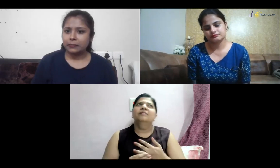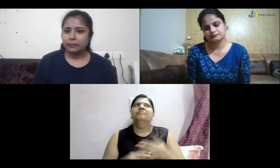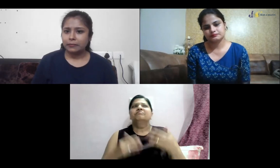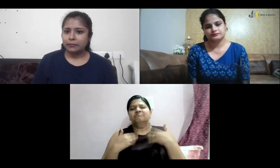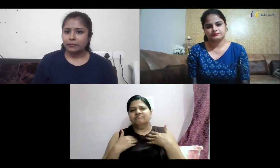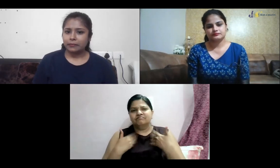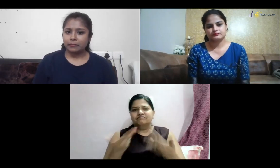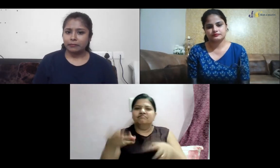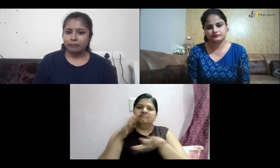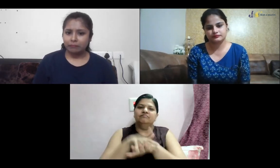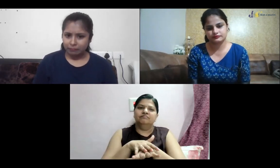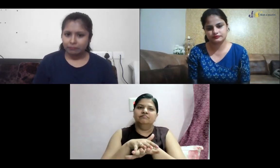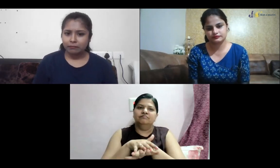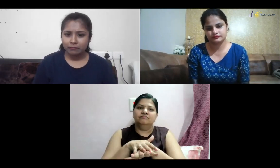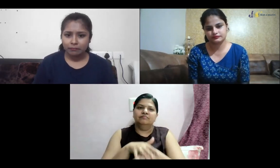Kavita?